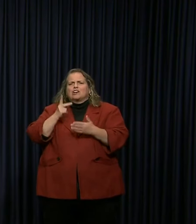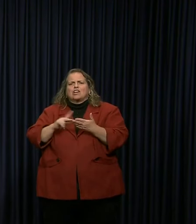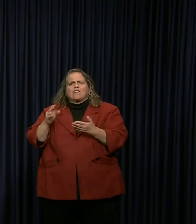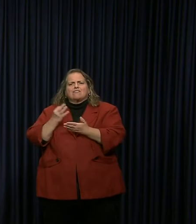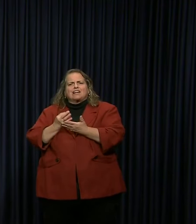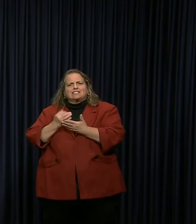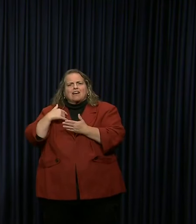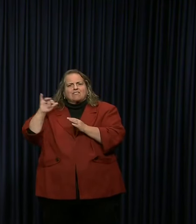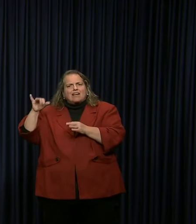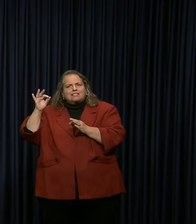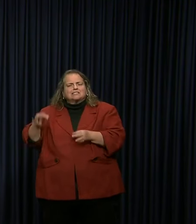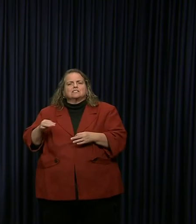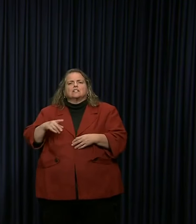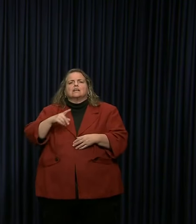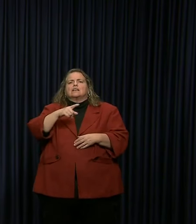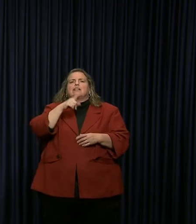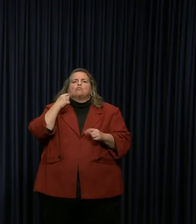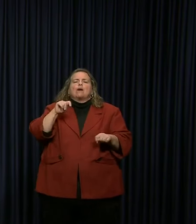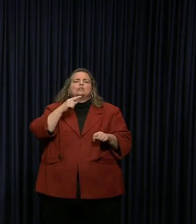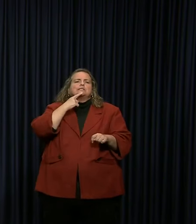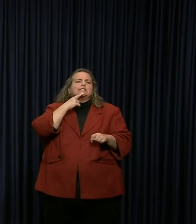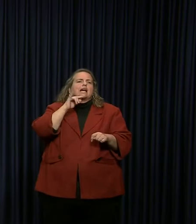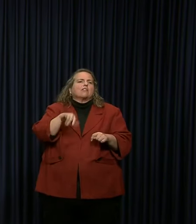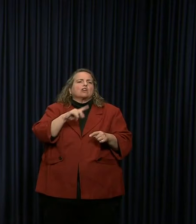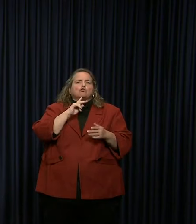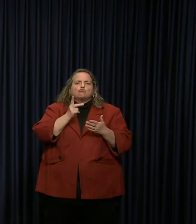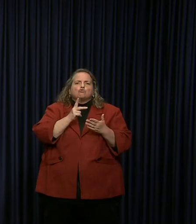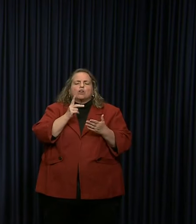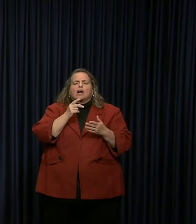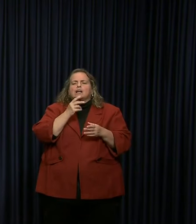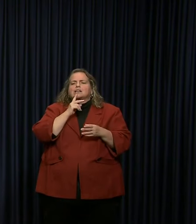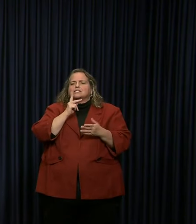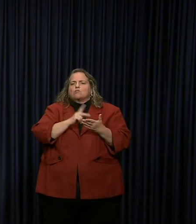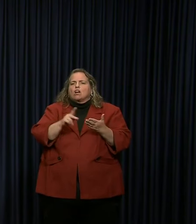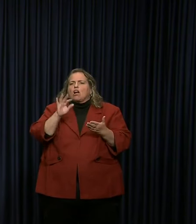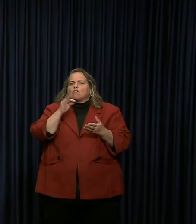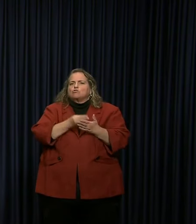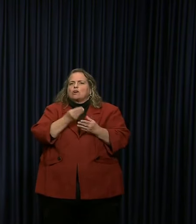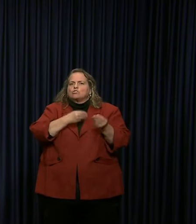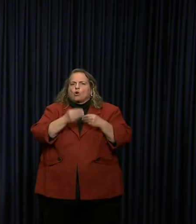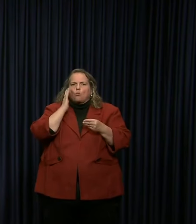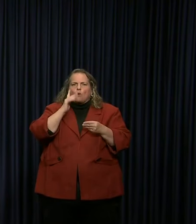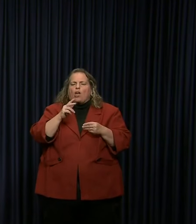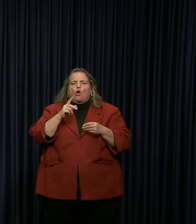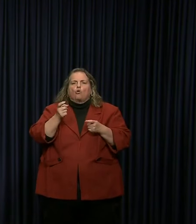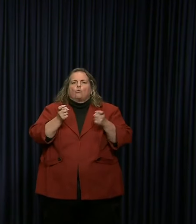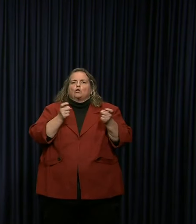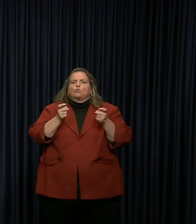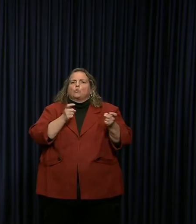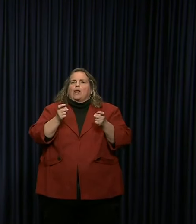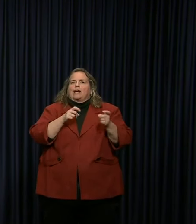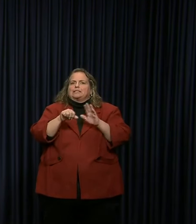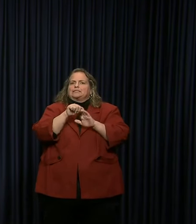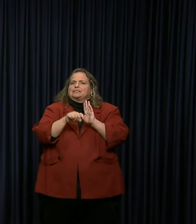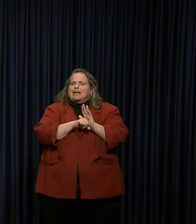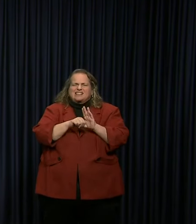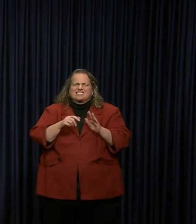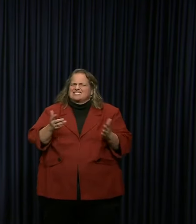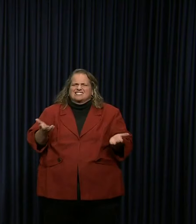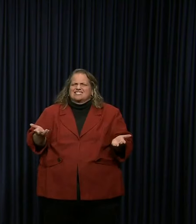Treasurer would regulate the state plane, which has never happened. And then here,